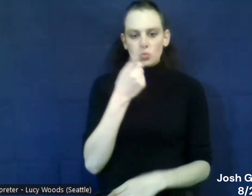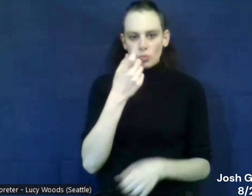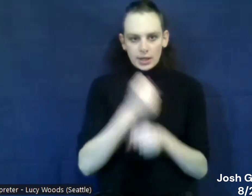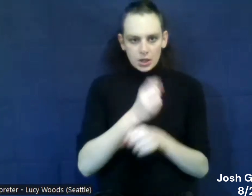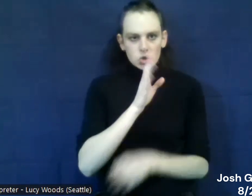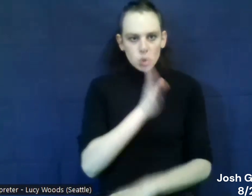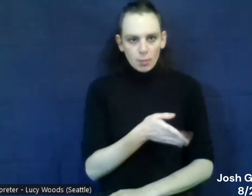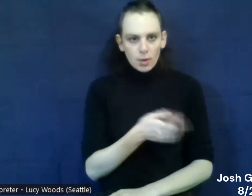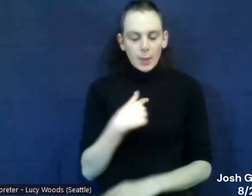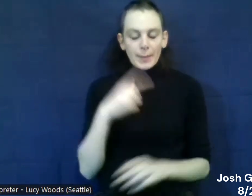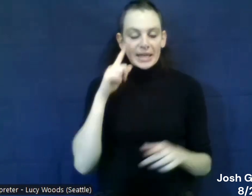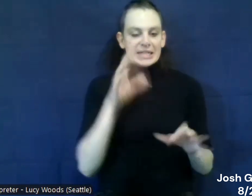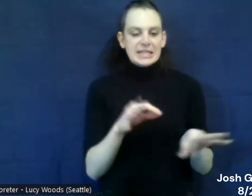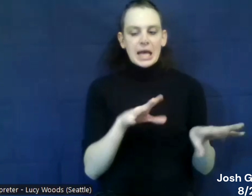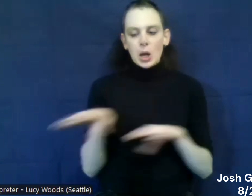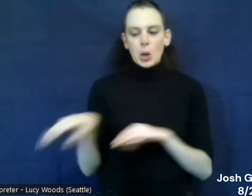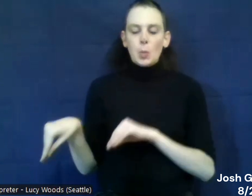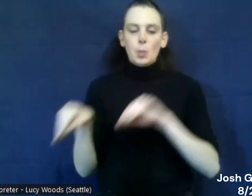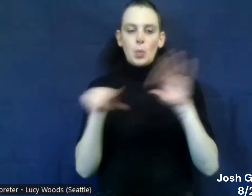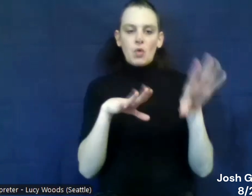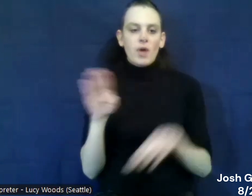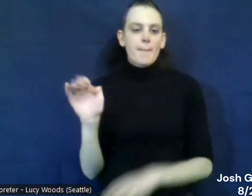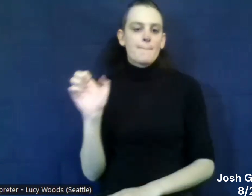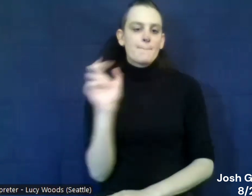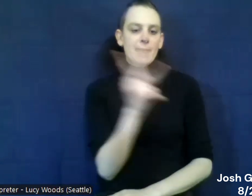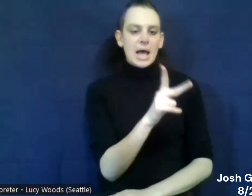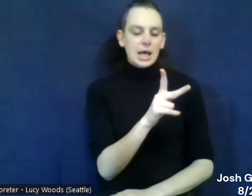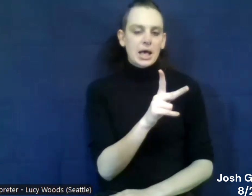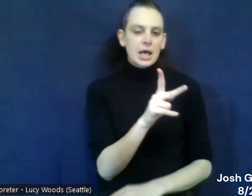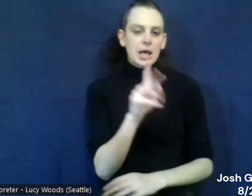to move back to Minnesota. Um,